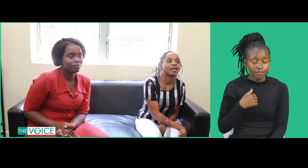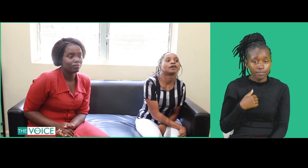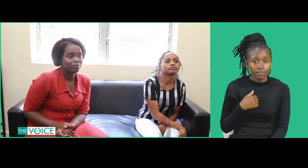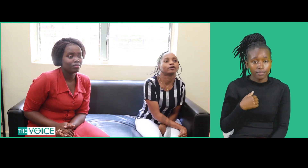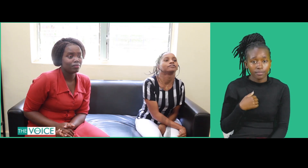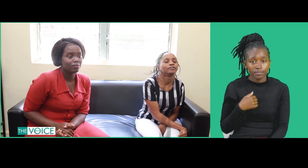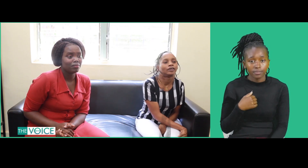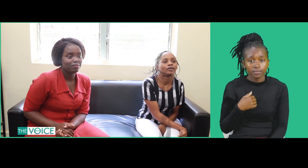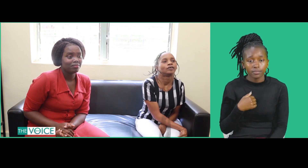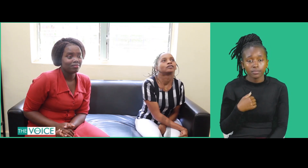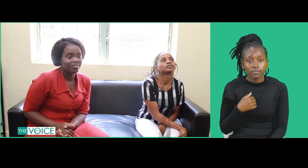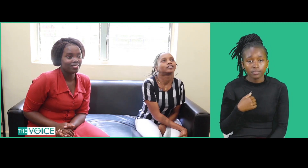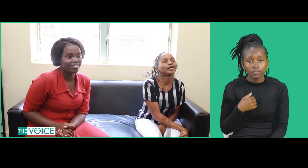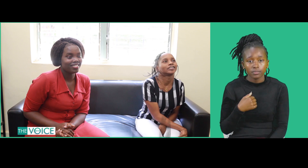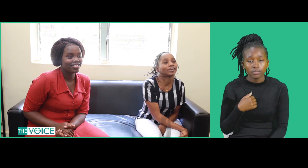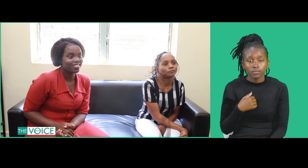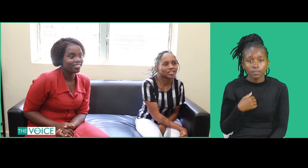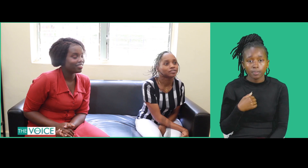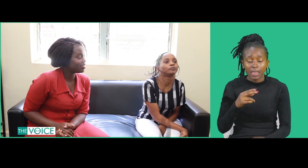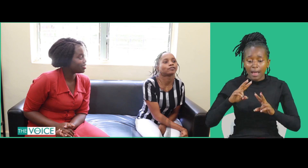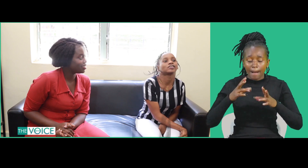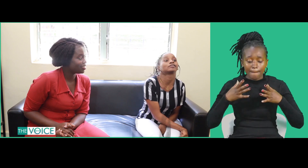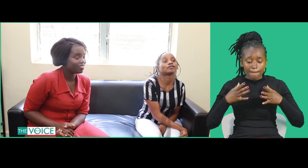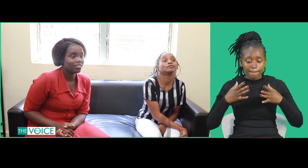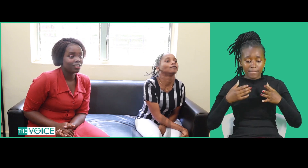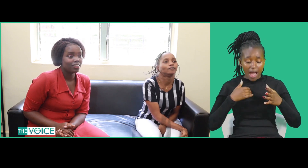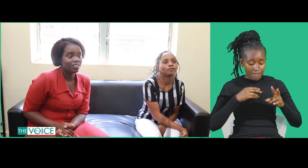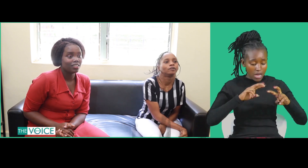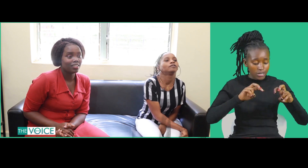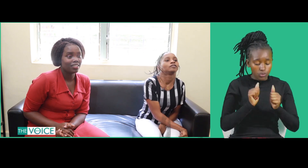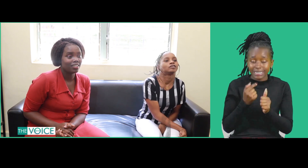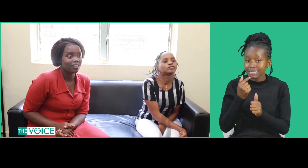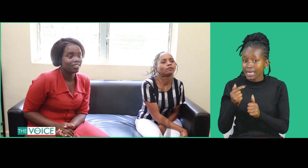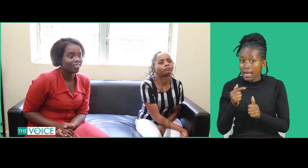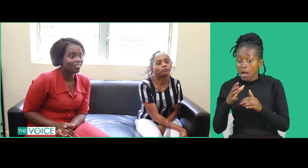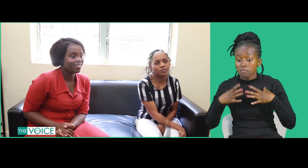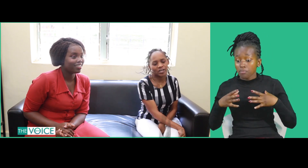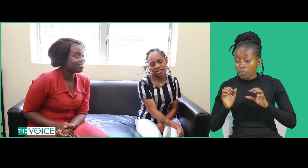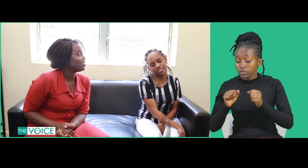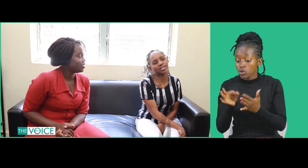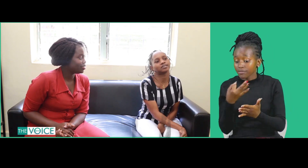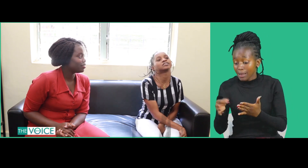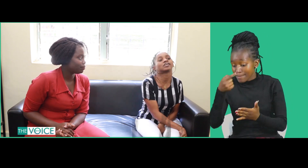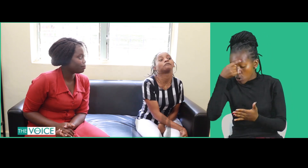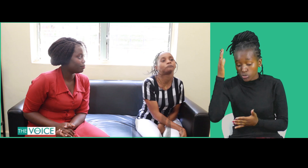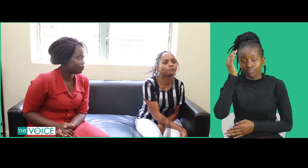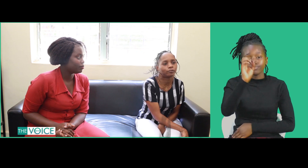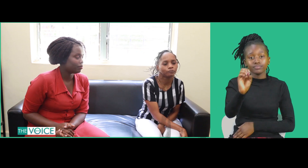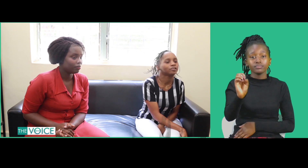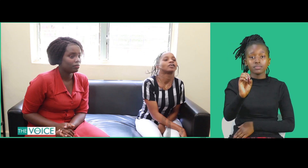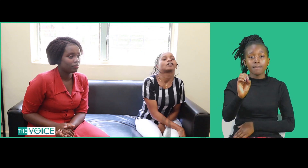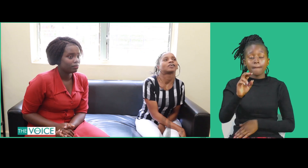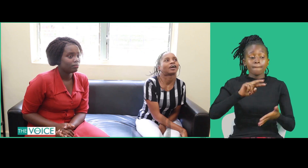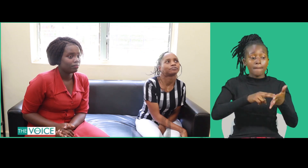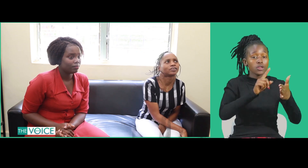perish out of, they perish because they don't know. So for me, I can say some